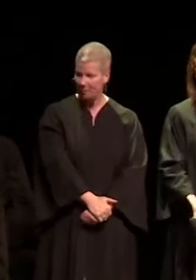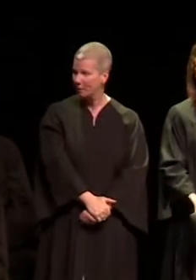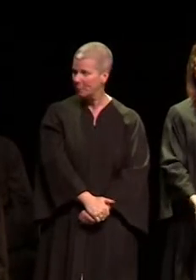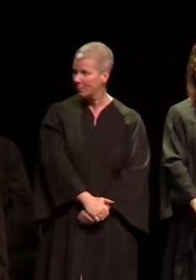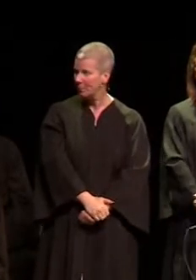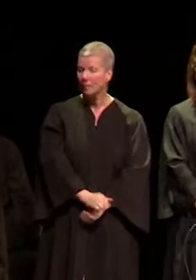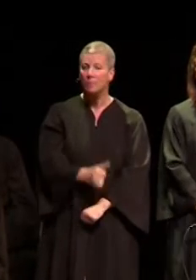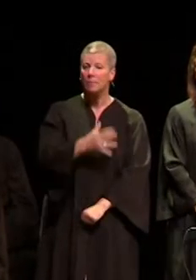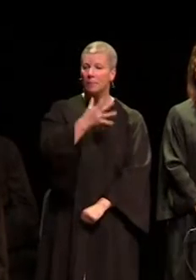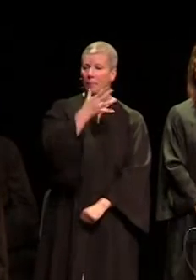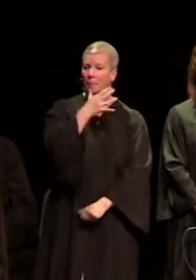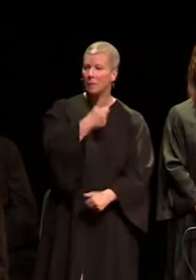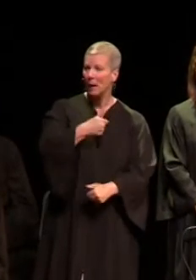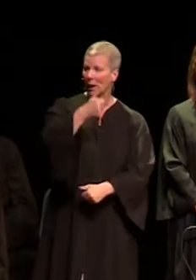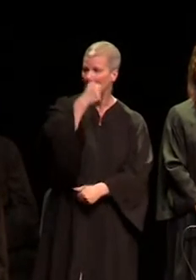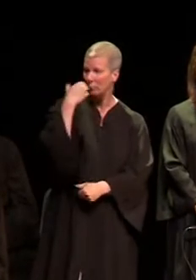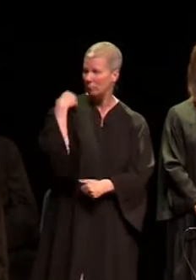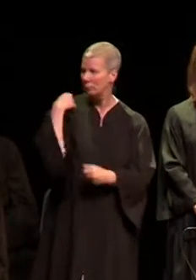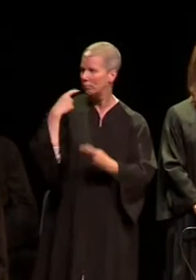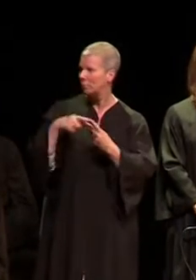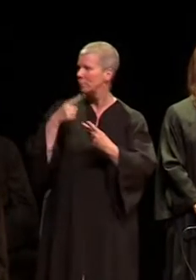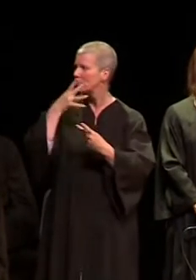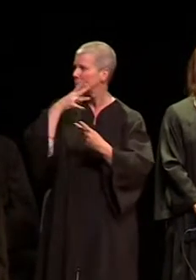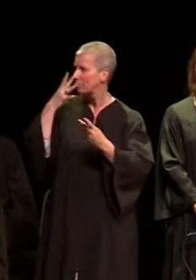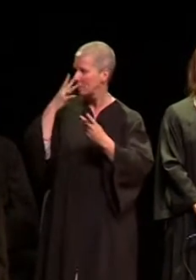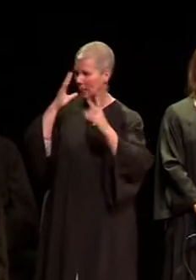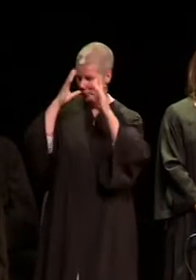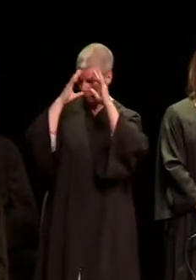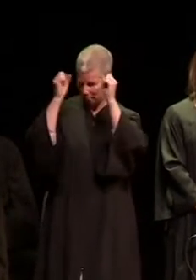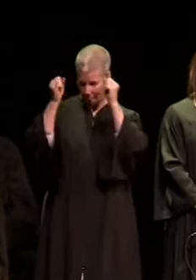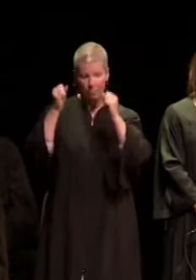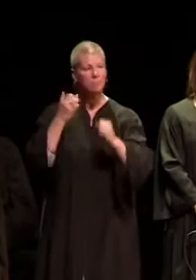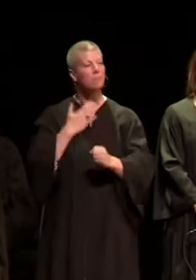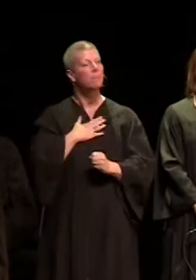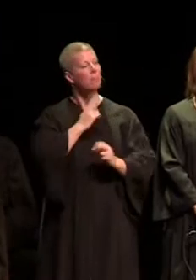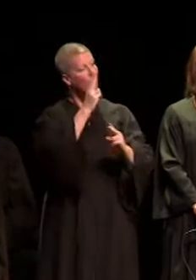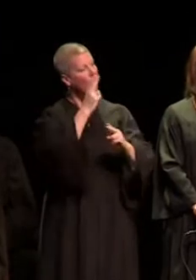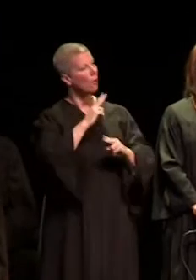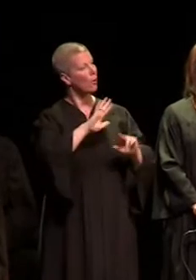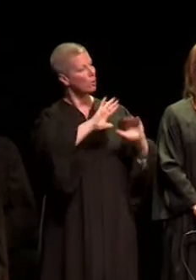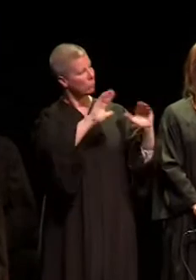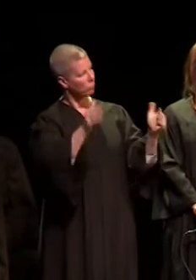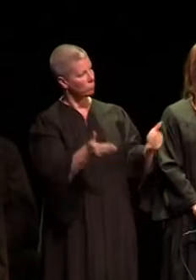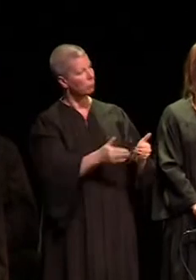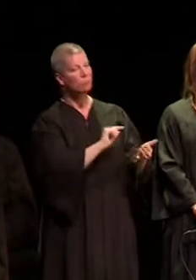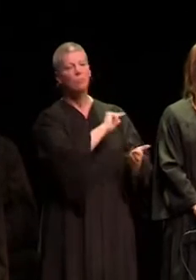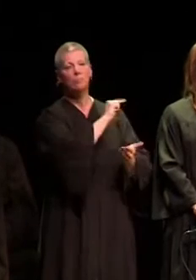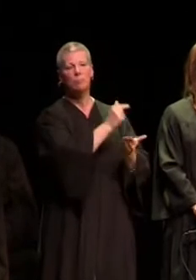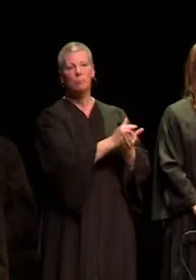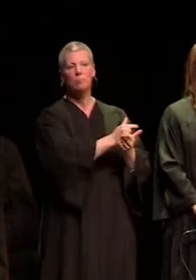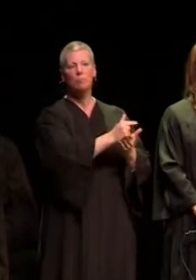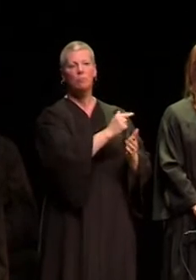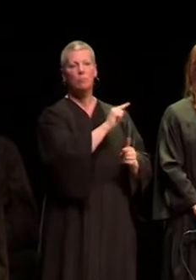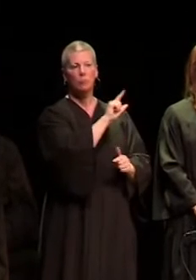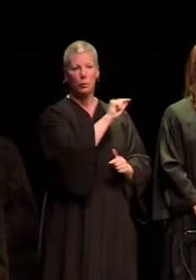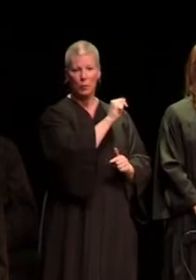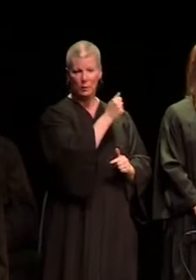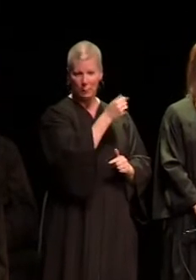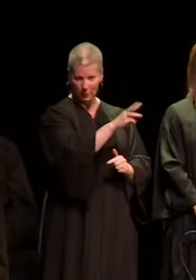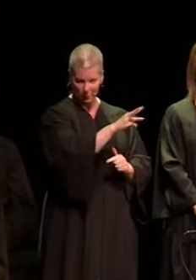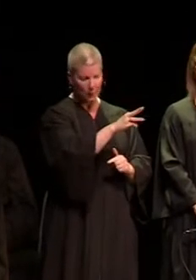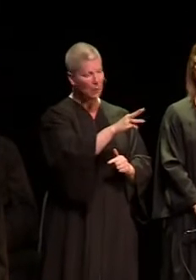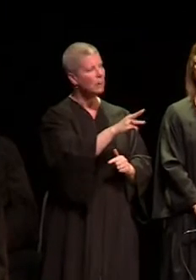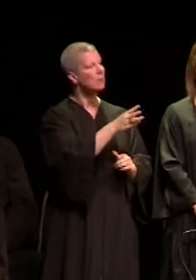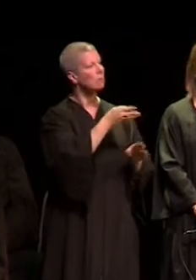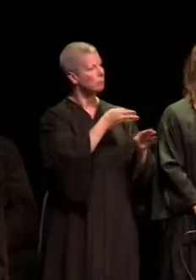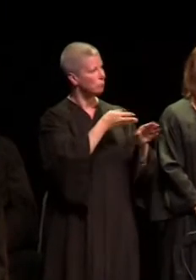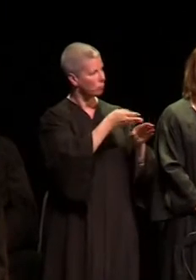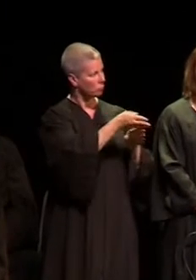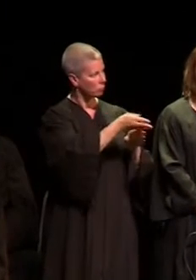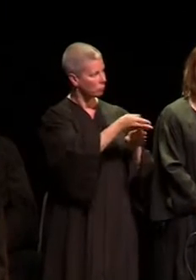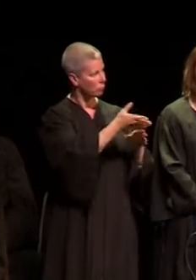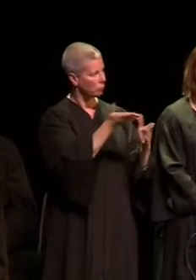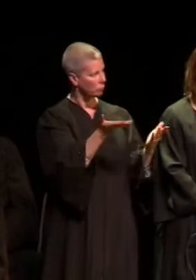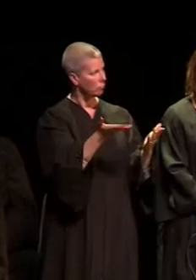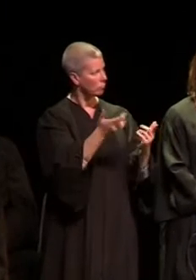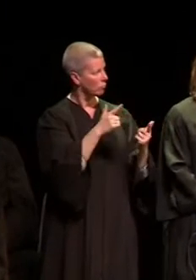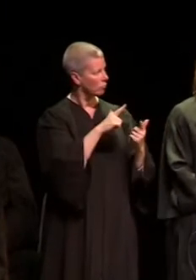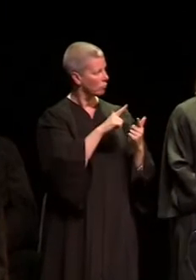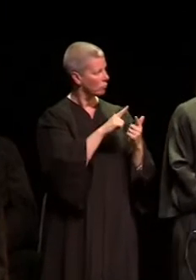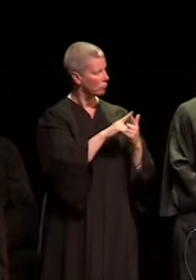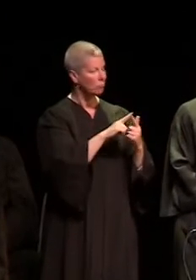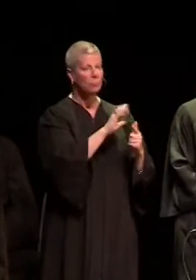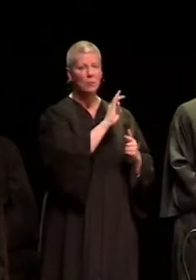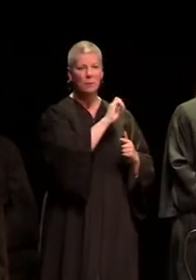Madam Chancellor, Madam President, I have the honor of presenting to you the graduates of 2016 for their credentials from the